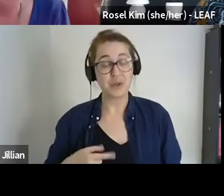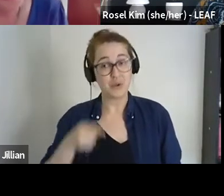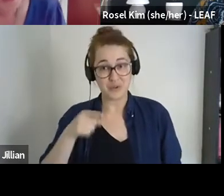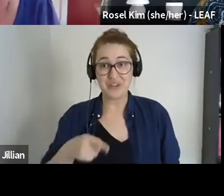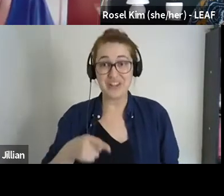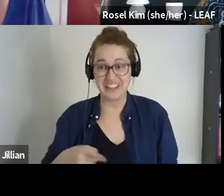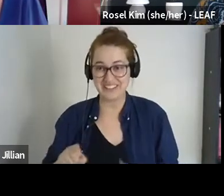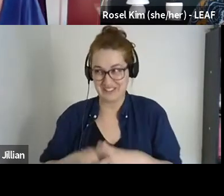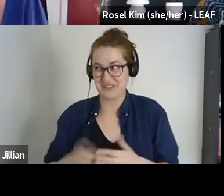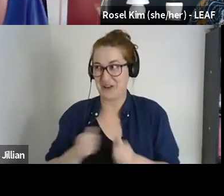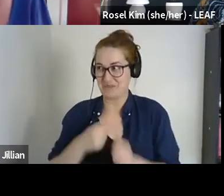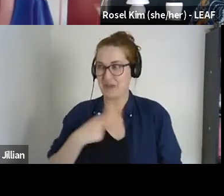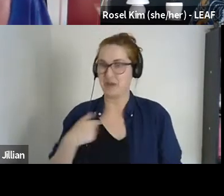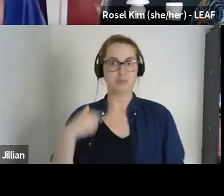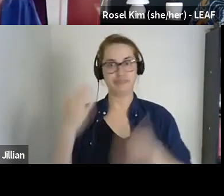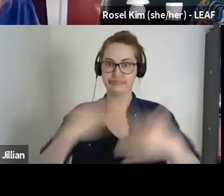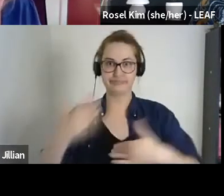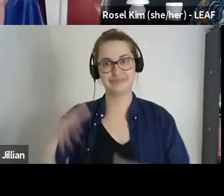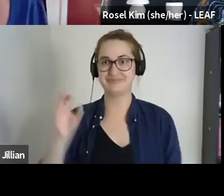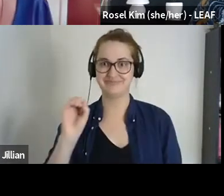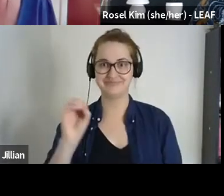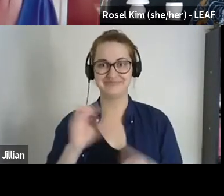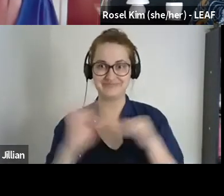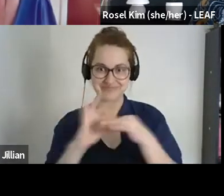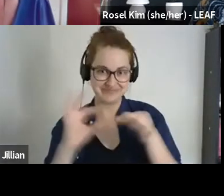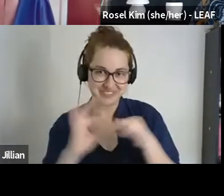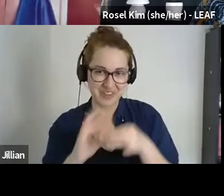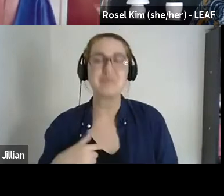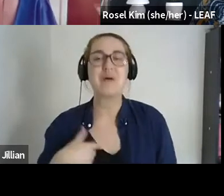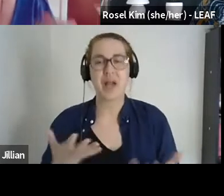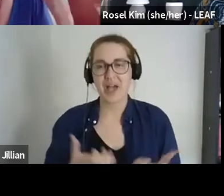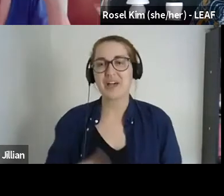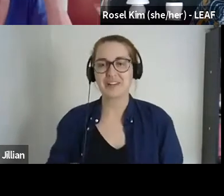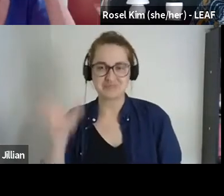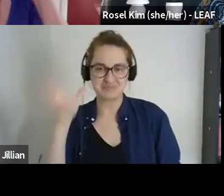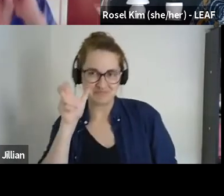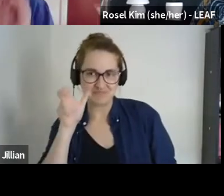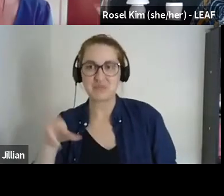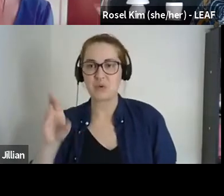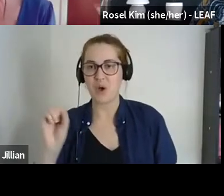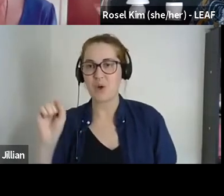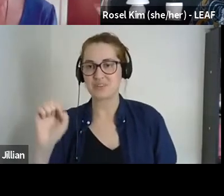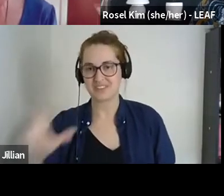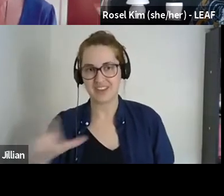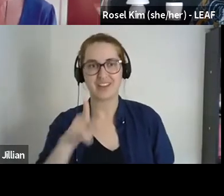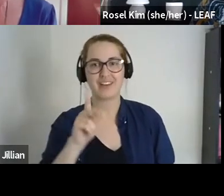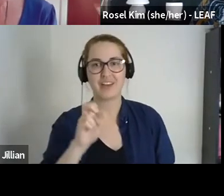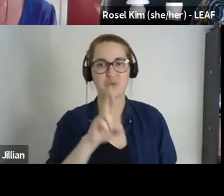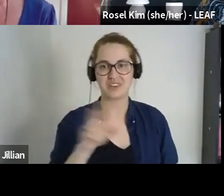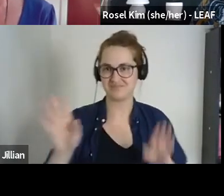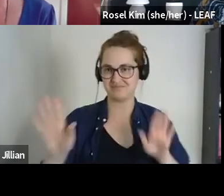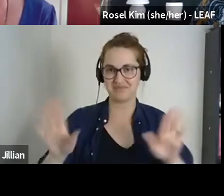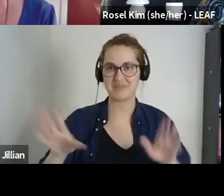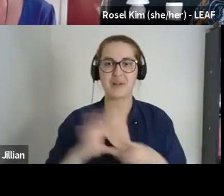me started, but I was going to say, I don't want to go on without hearing from Roselle and Carrie about this, because it is really the central point